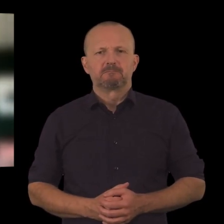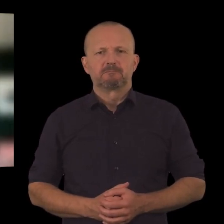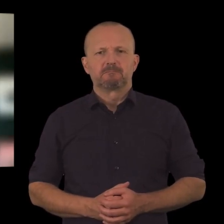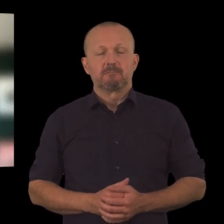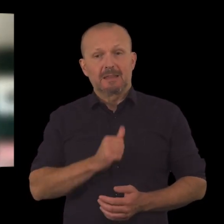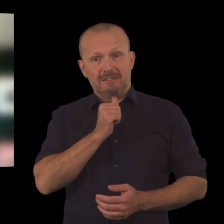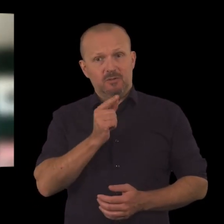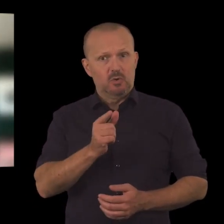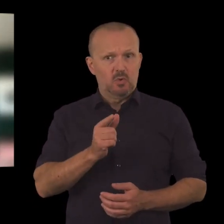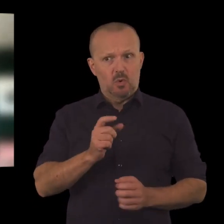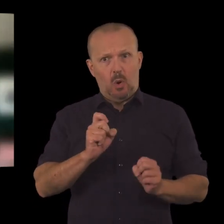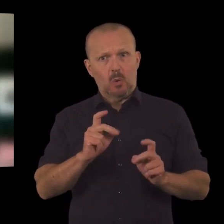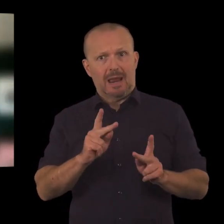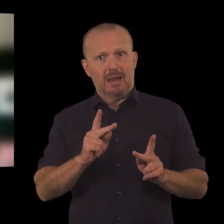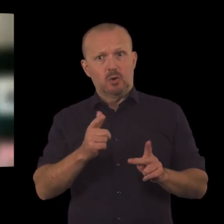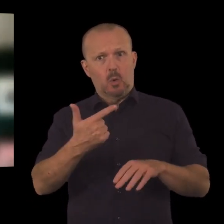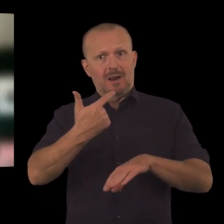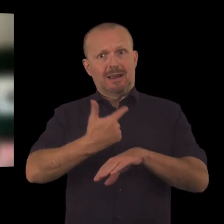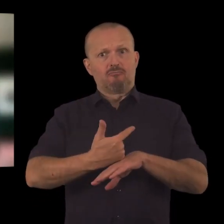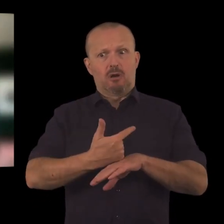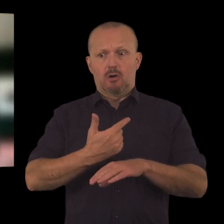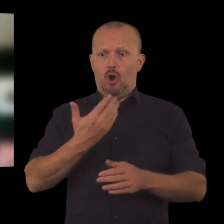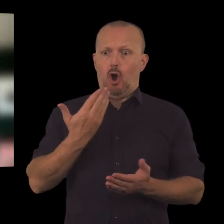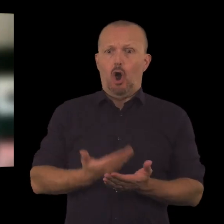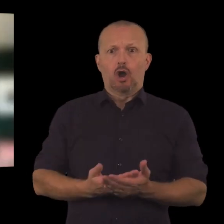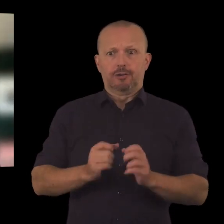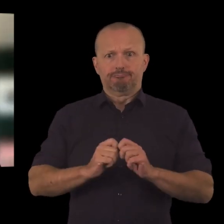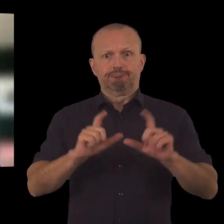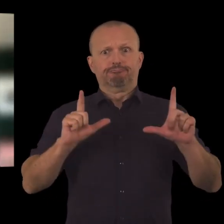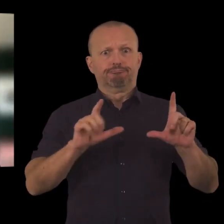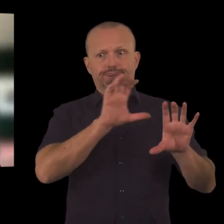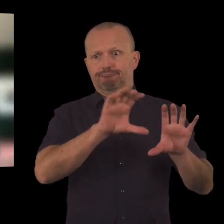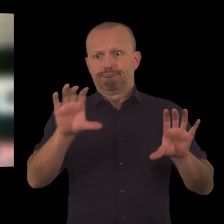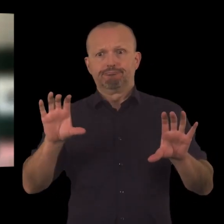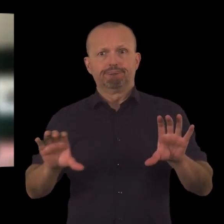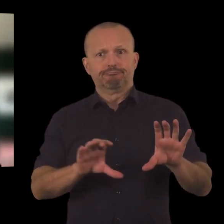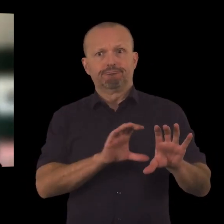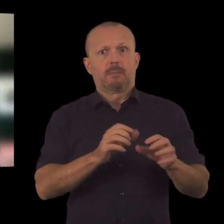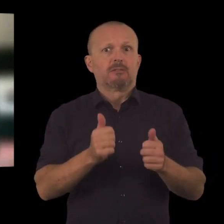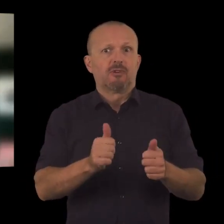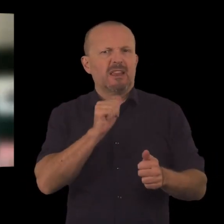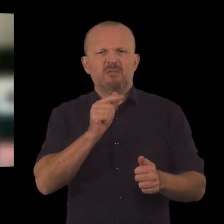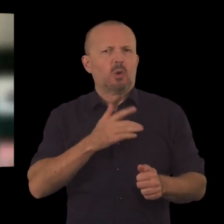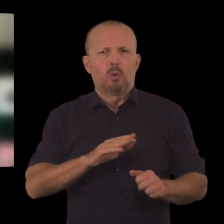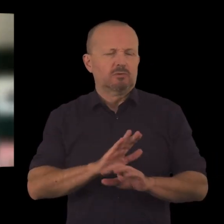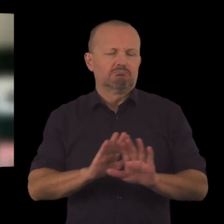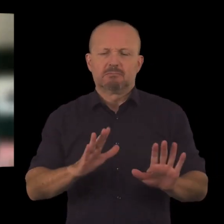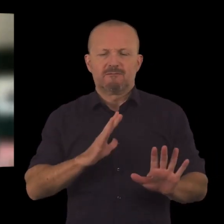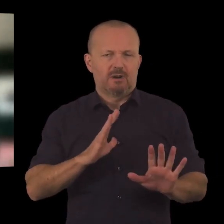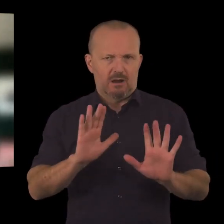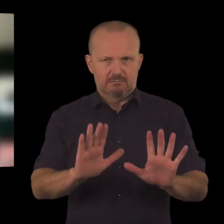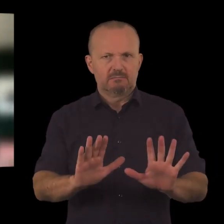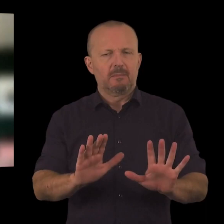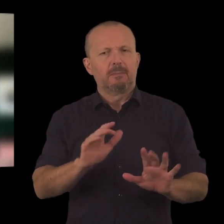And thanks if you're comfortable turning on your cameras, that would be great. If you're not, no stress at all,